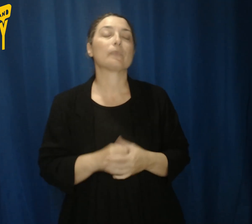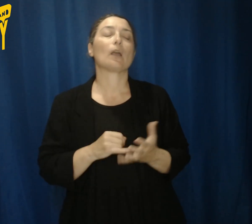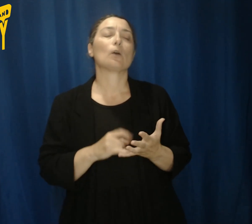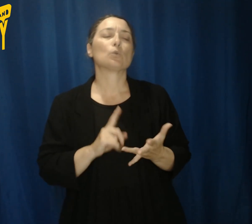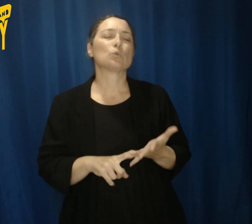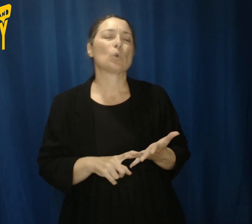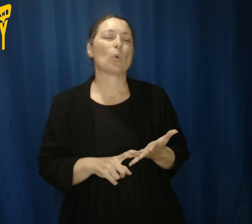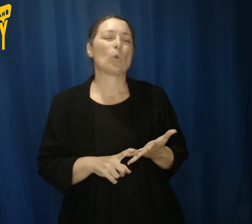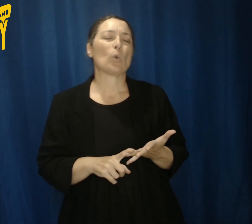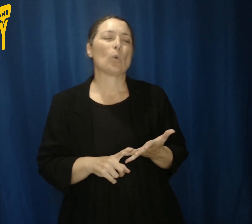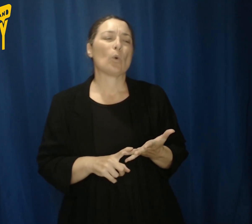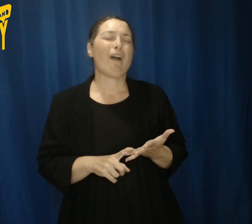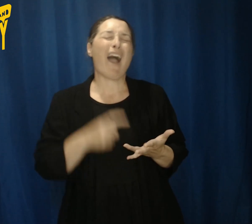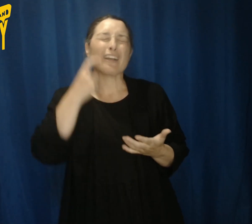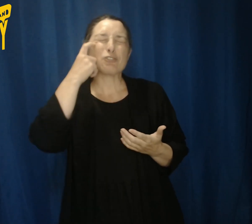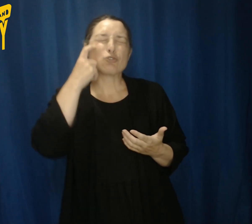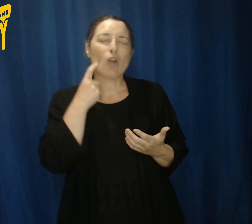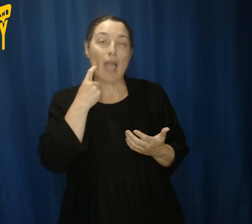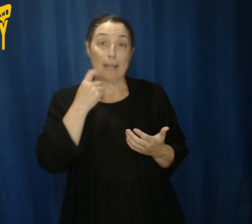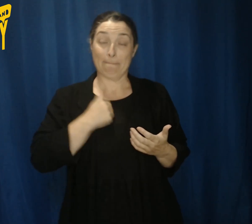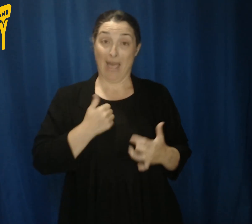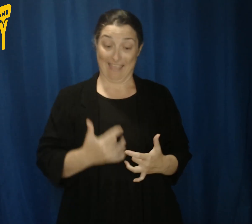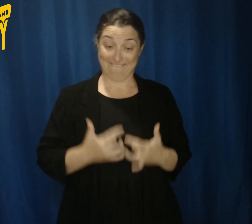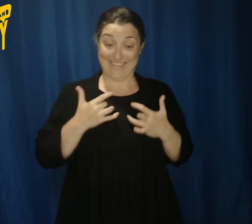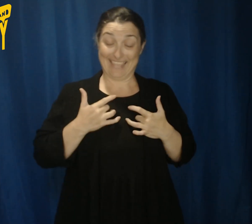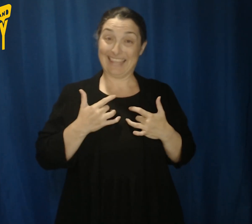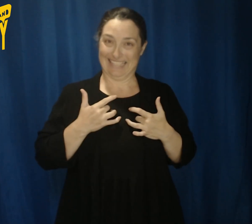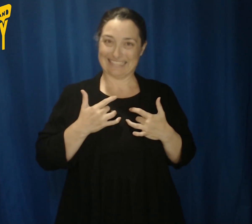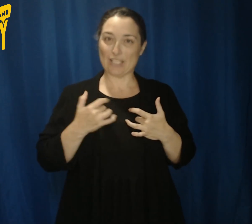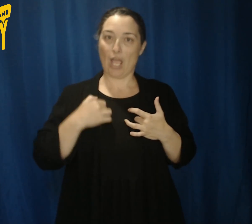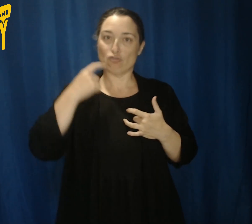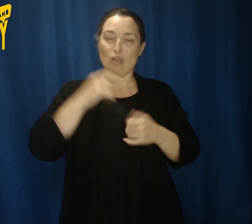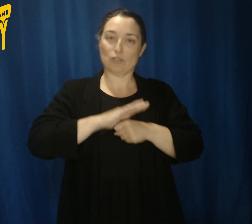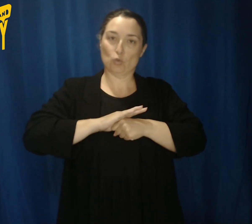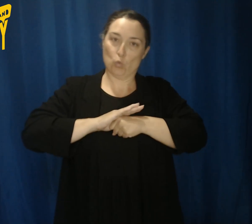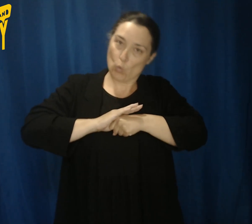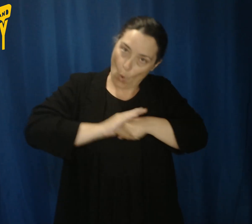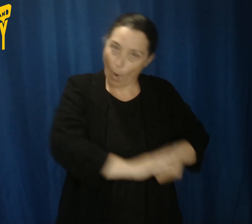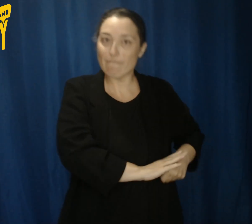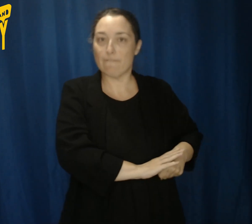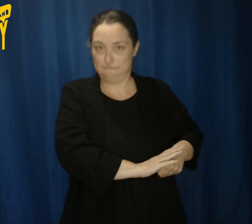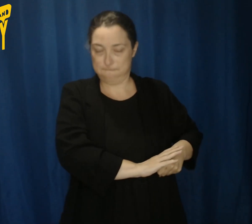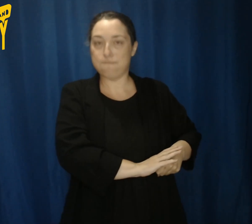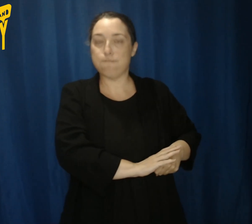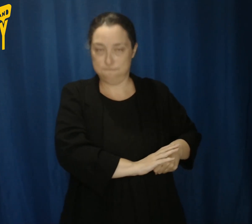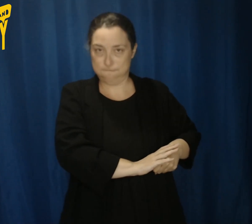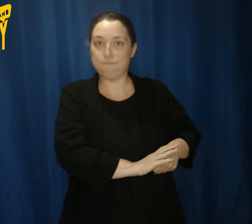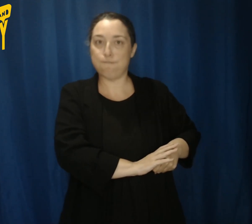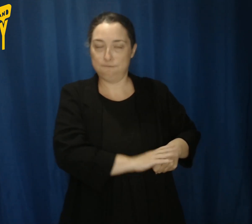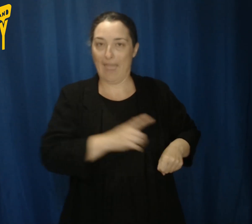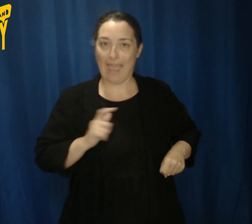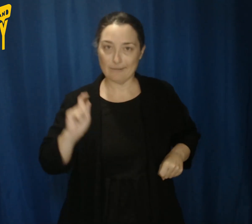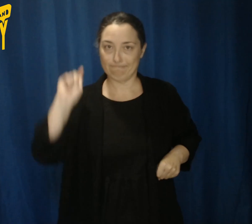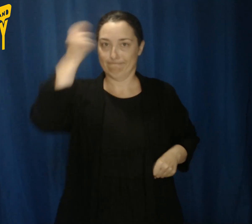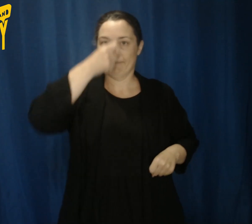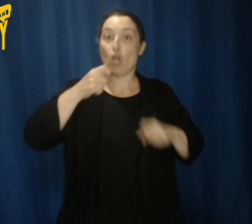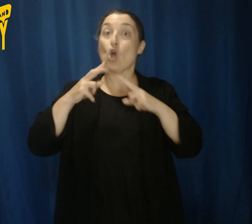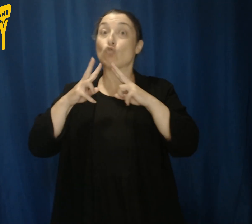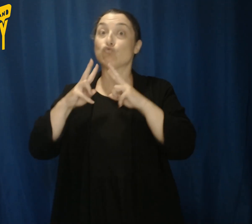my feelings. And you can do that, I think, as a researcher, even if it's really, really